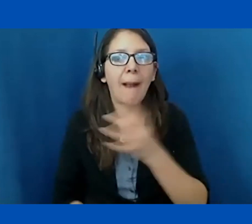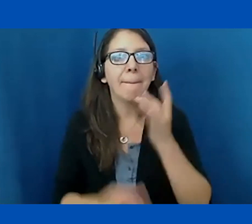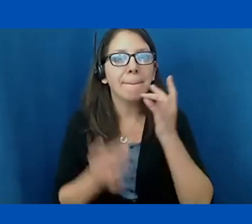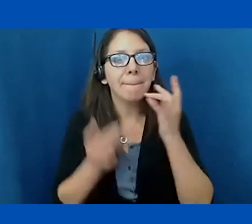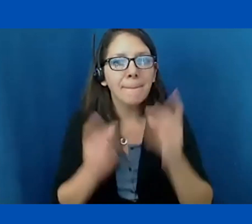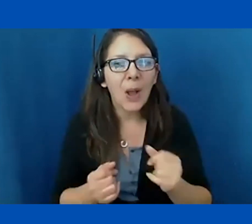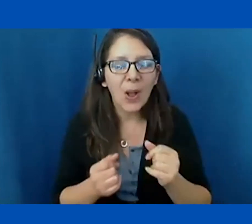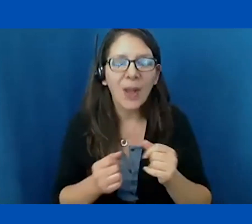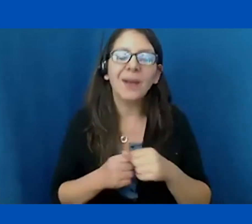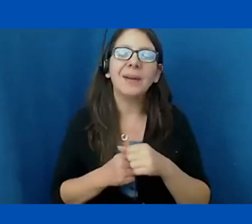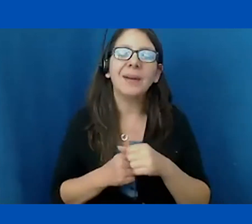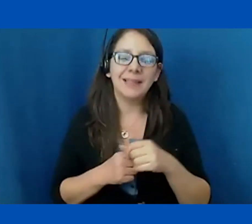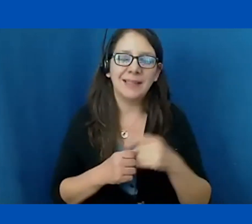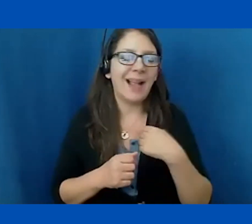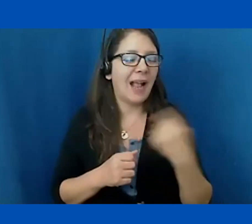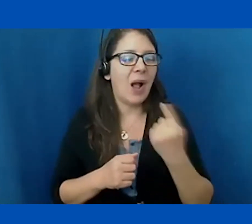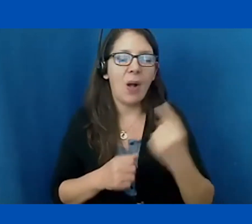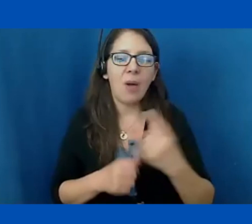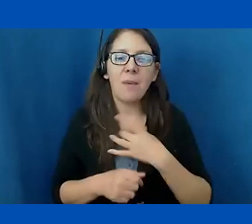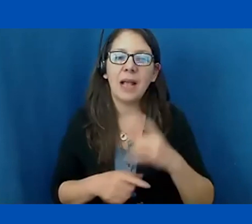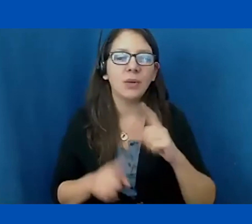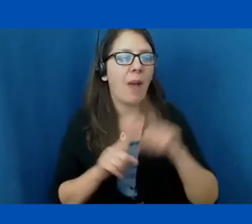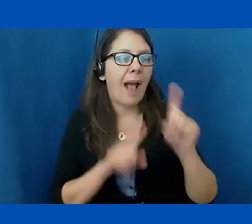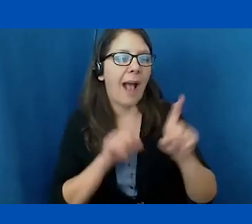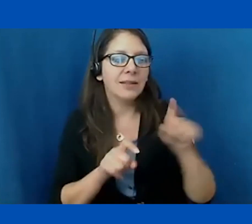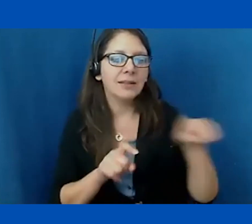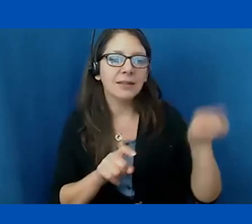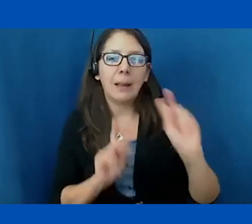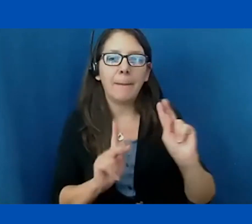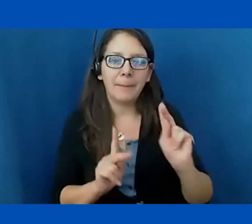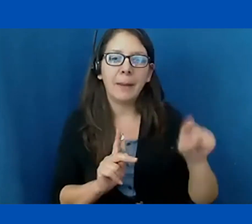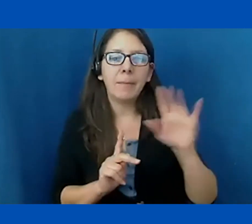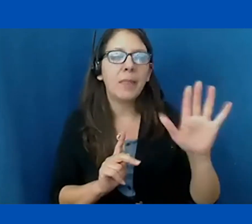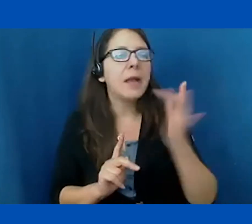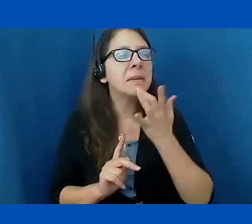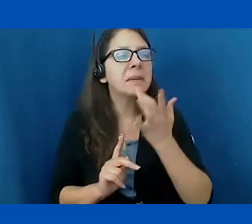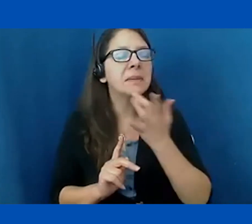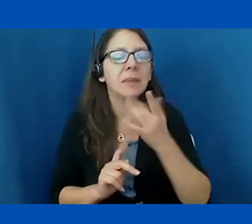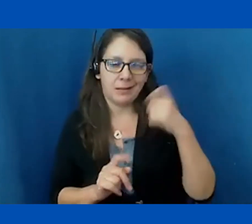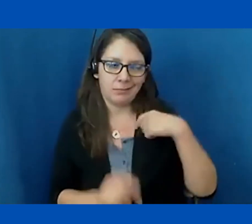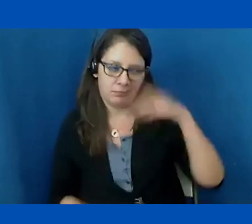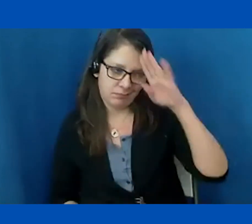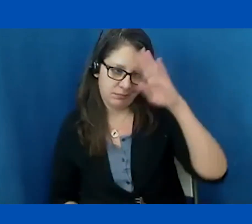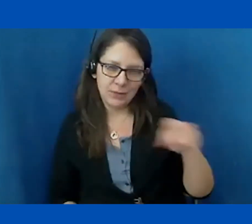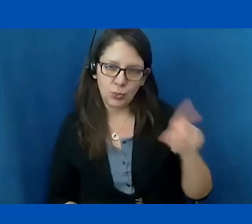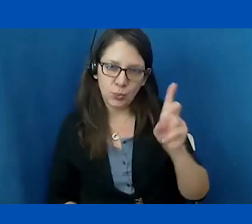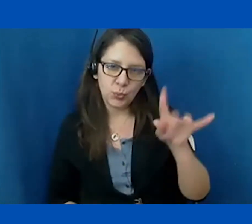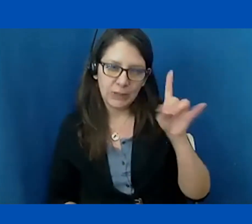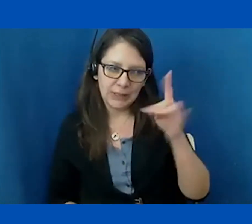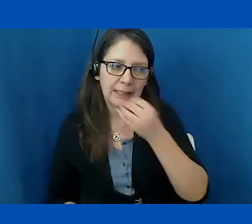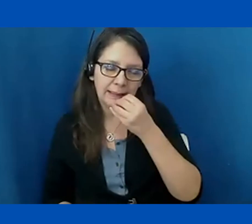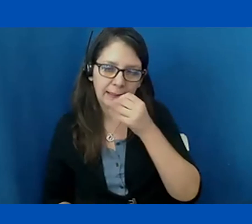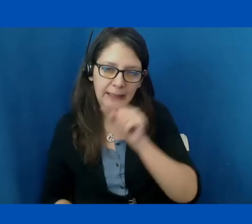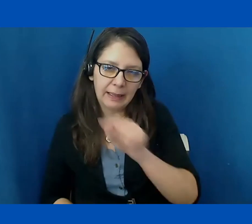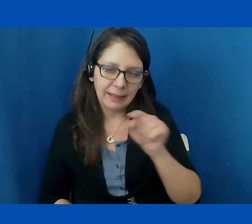I always like asking people there, because I know they've eaten there before, So, but if like when Tariq said it's a